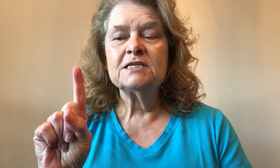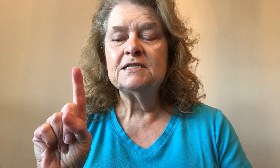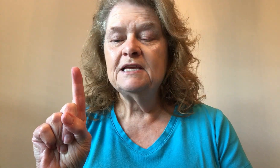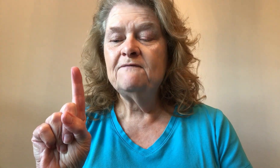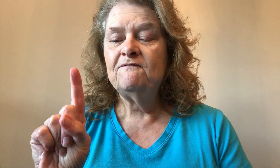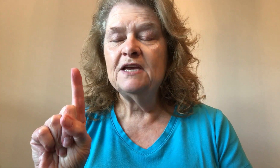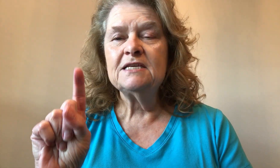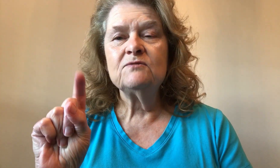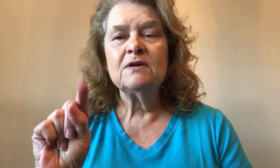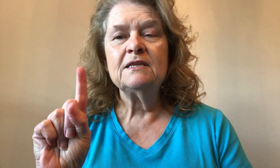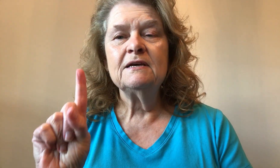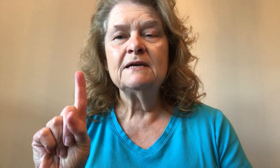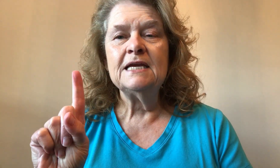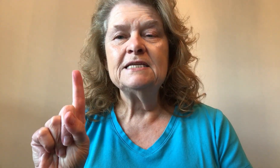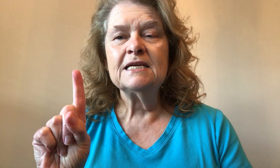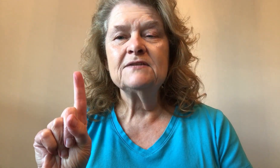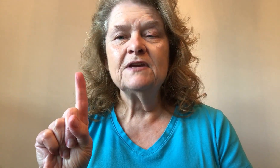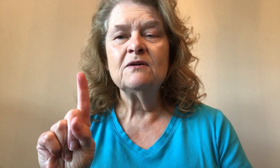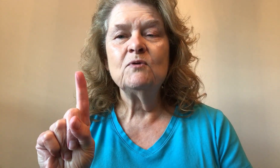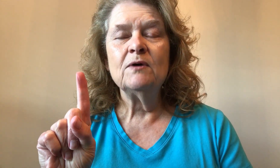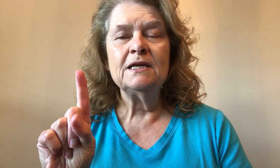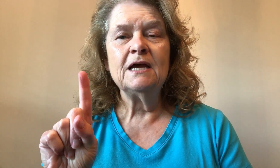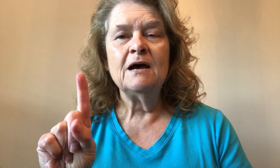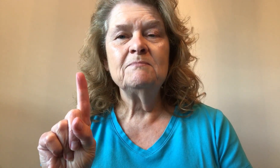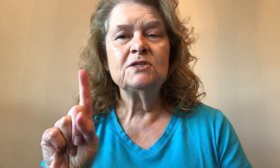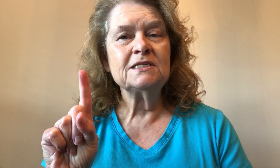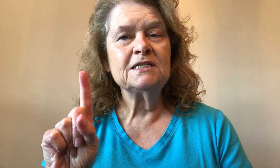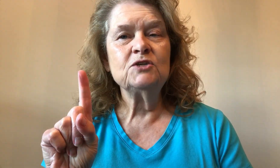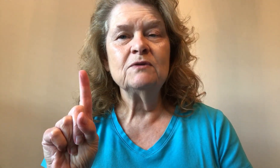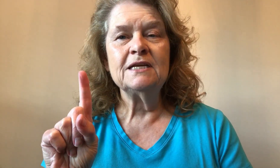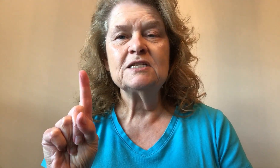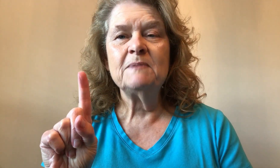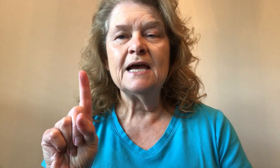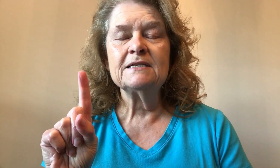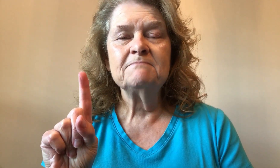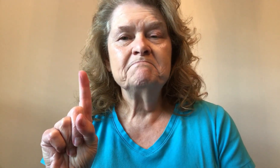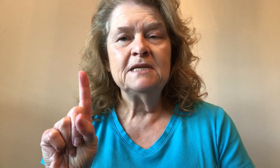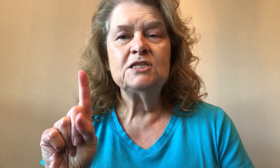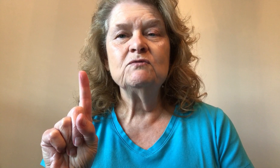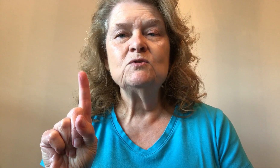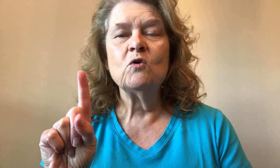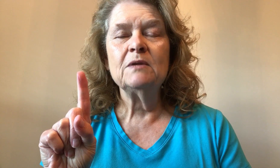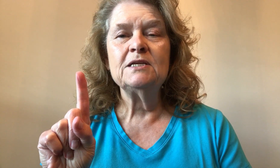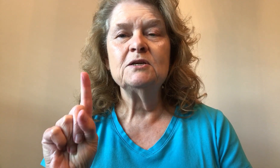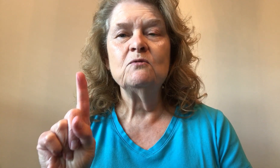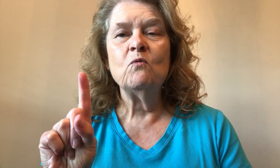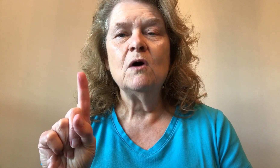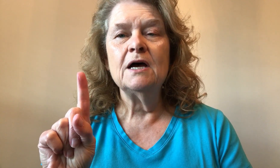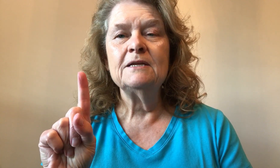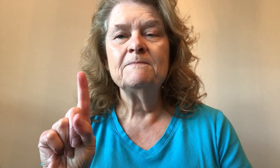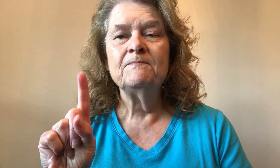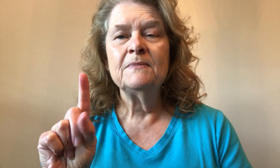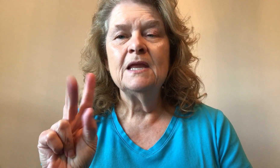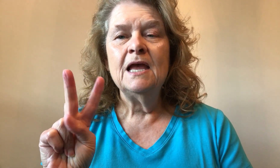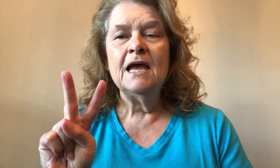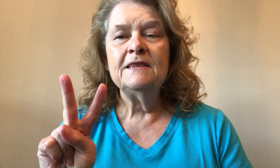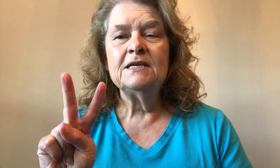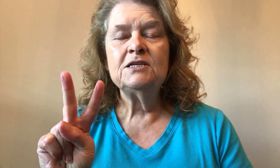the fist with the index finger pointed up, just as you would expect that you would normally do. 1. And then